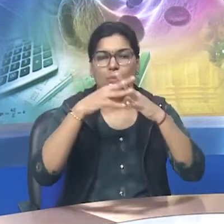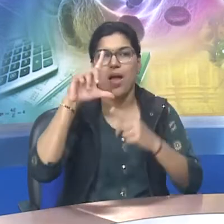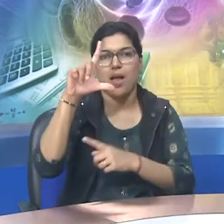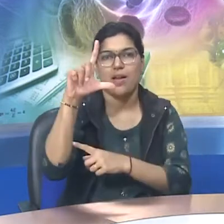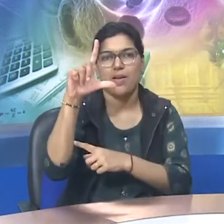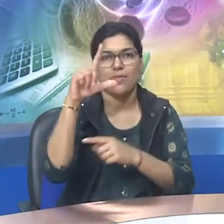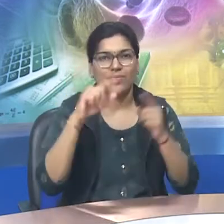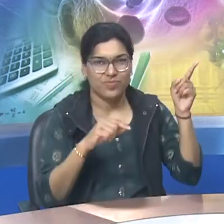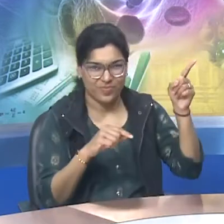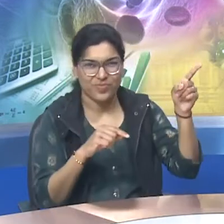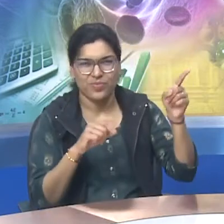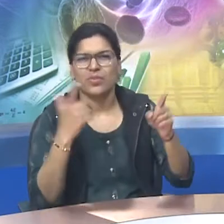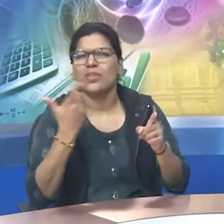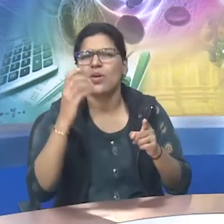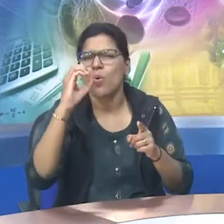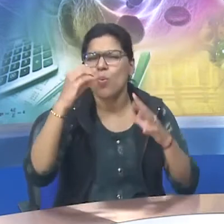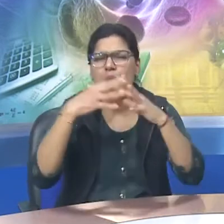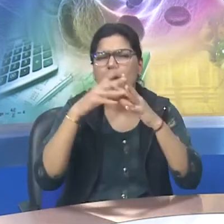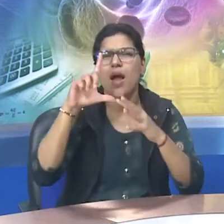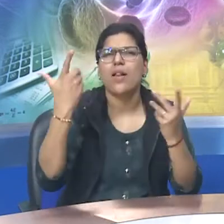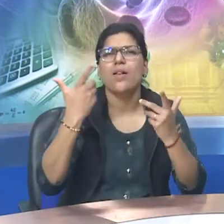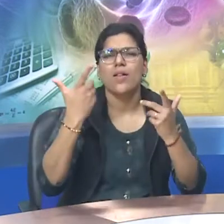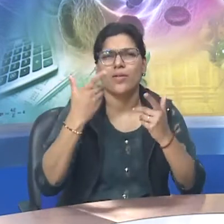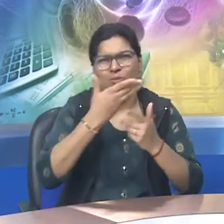was as smart as an owl.